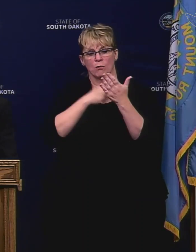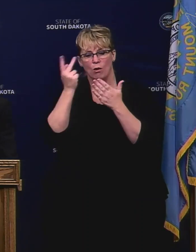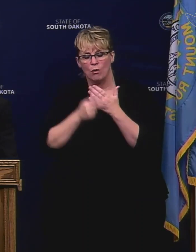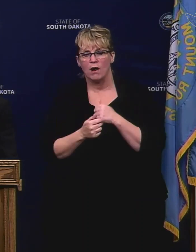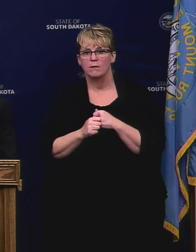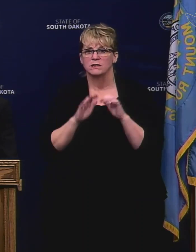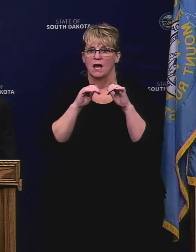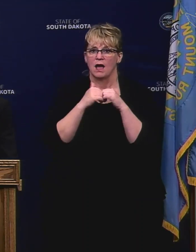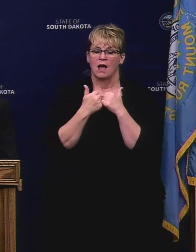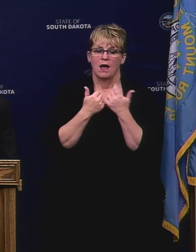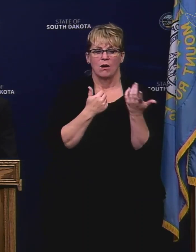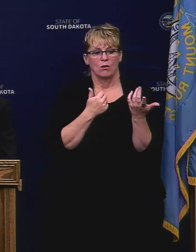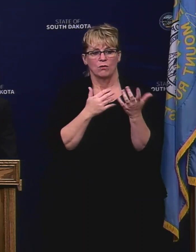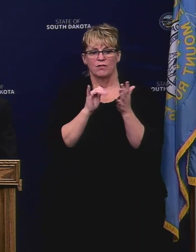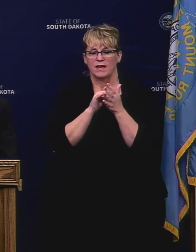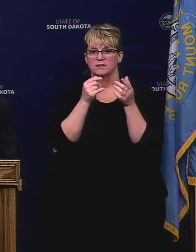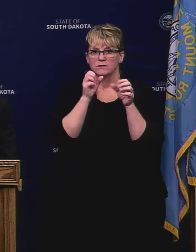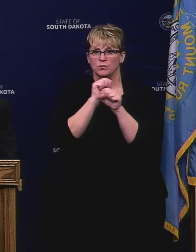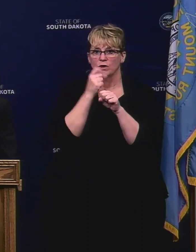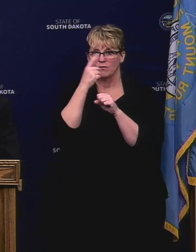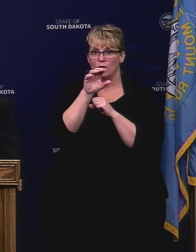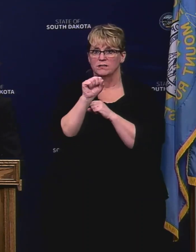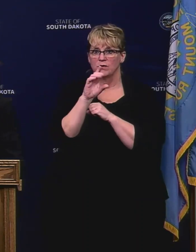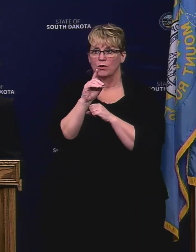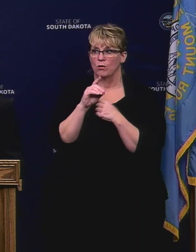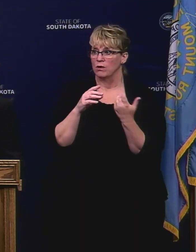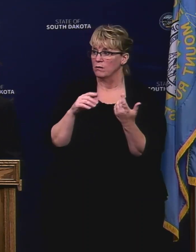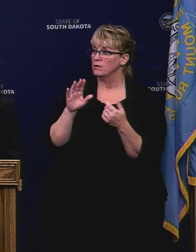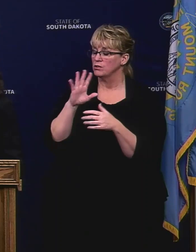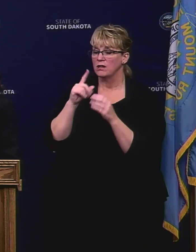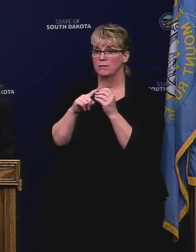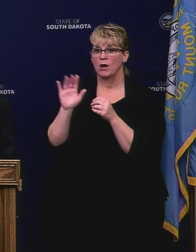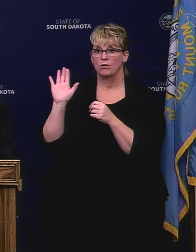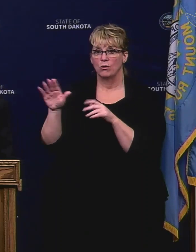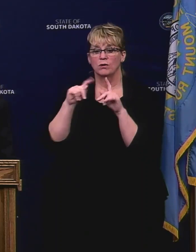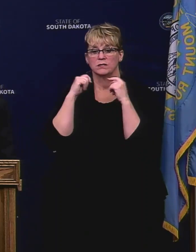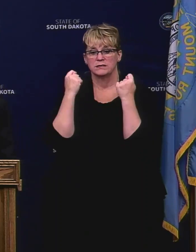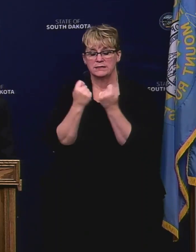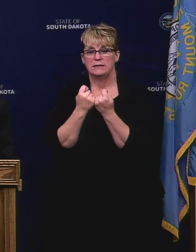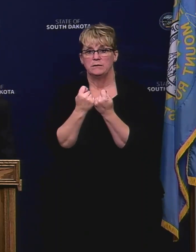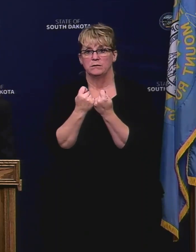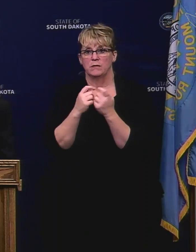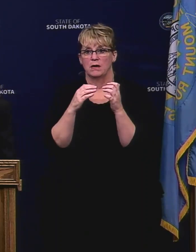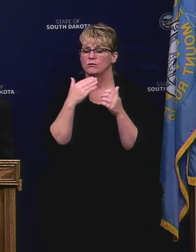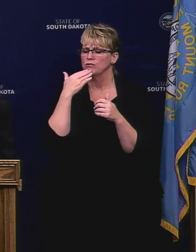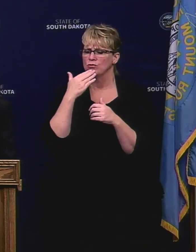how they're implementing. He complimented South Dakota on their efforts and your team, Marcia, as well.